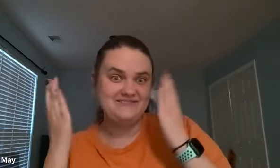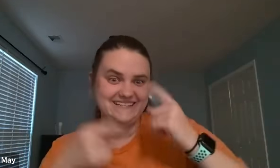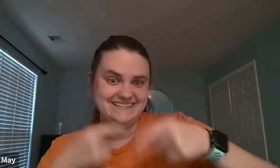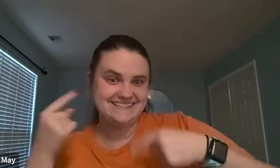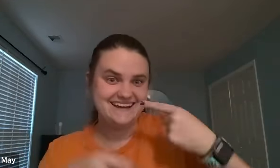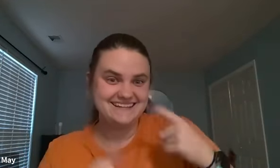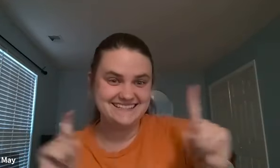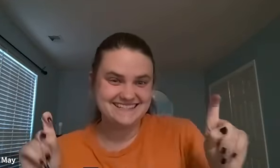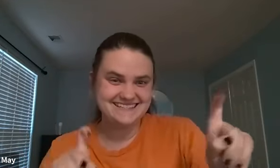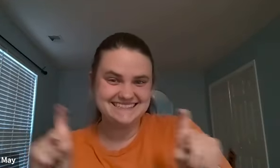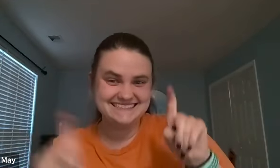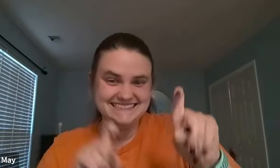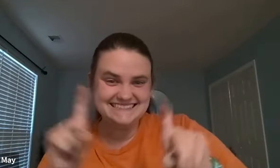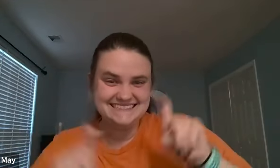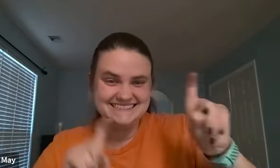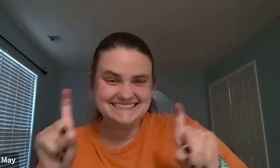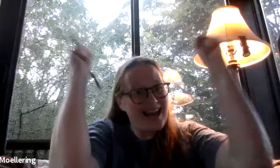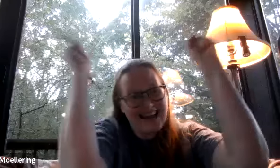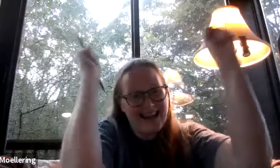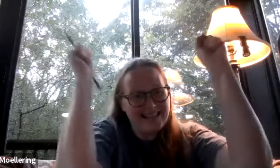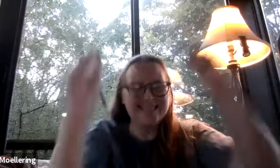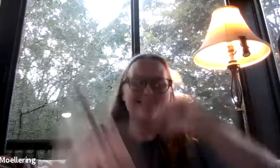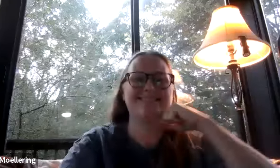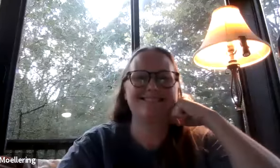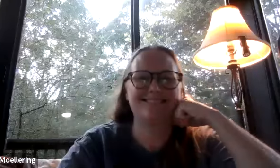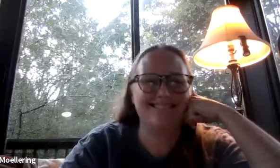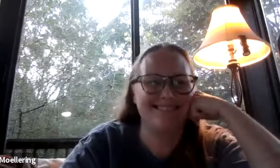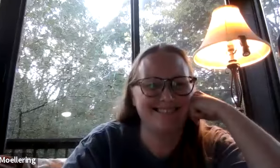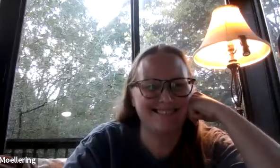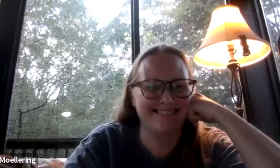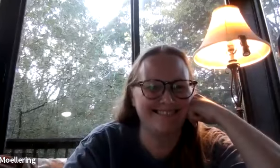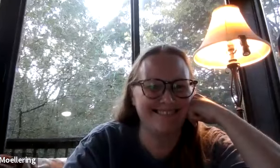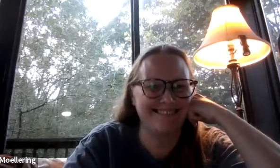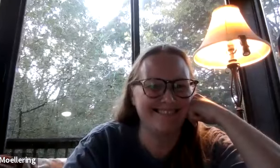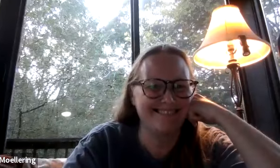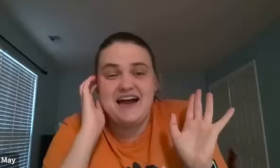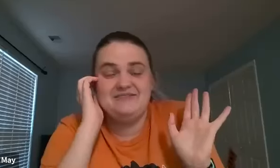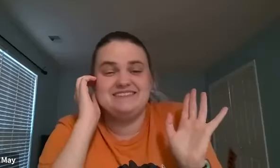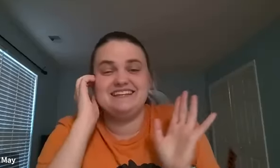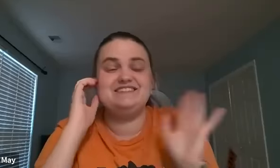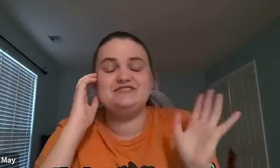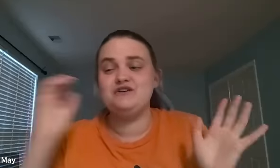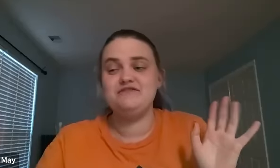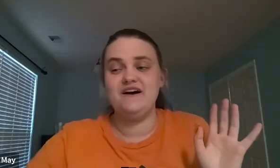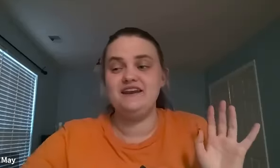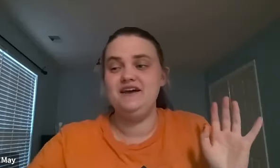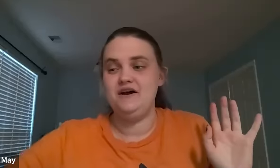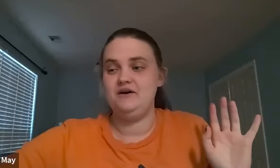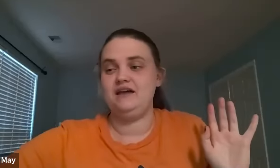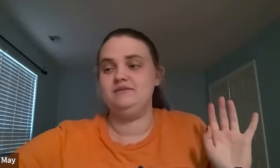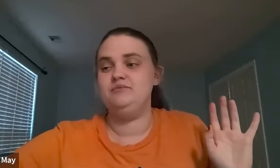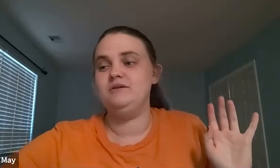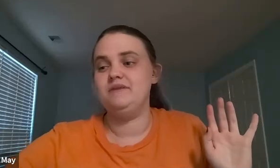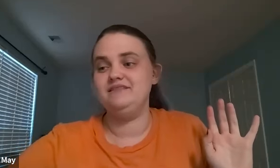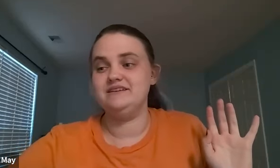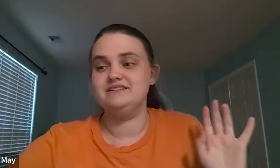Halloween signs? Yeah. I'm sorry. I'm so excited. I just love the Halloween signs. They're so fun. Okay, let me pull up my list